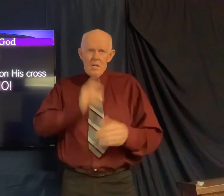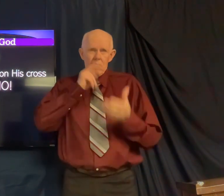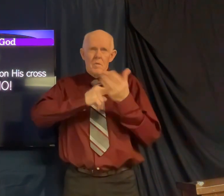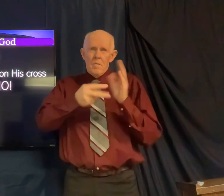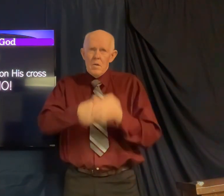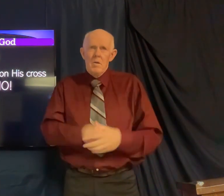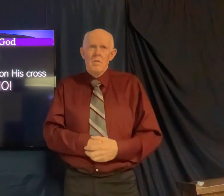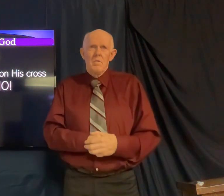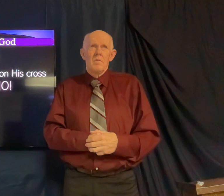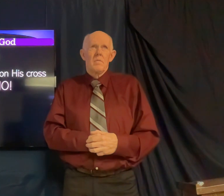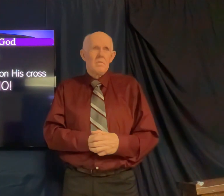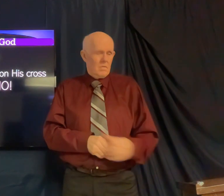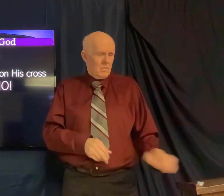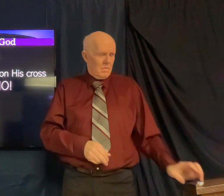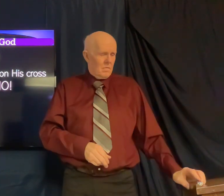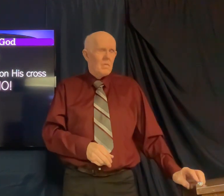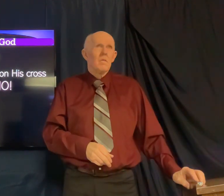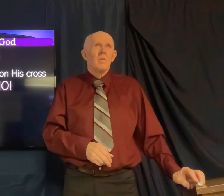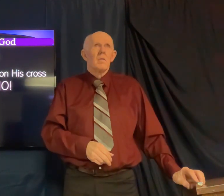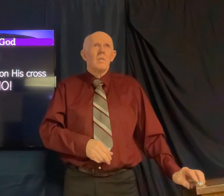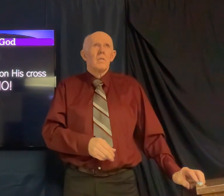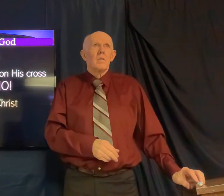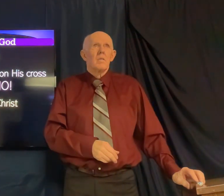He had no wrong, but this was on purpose.